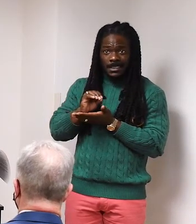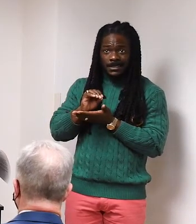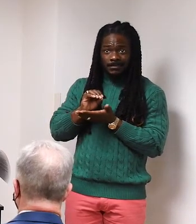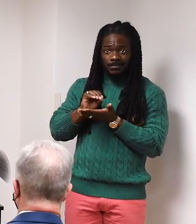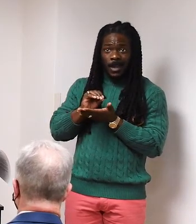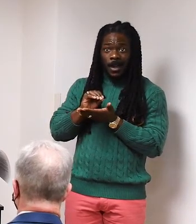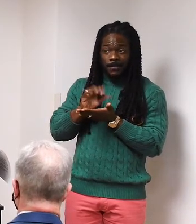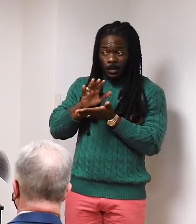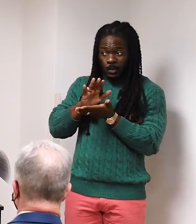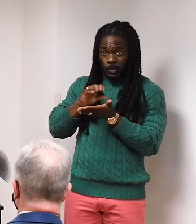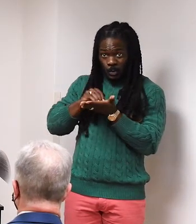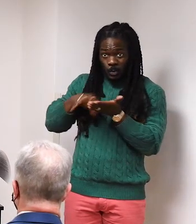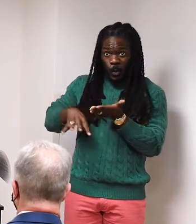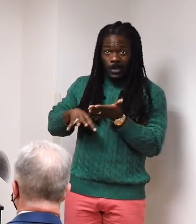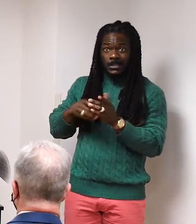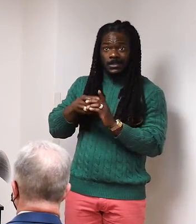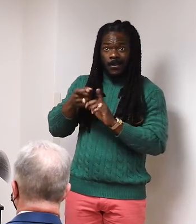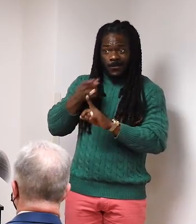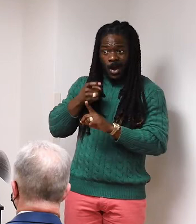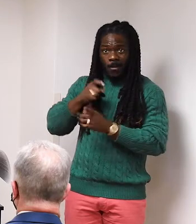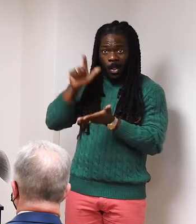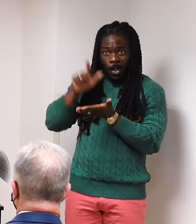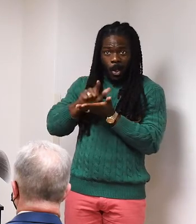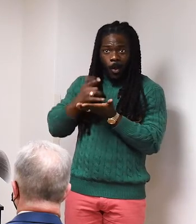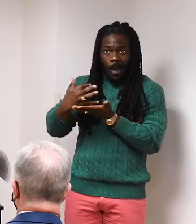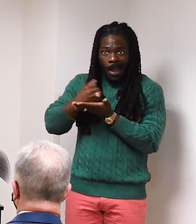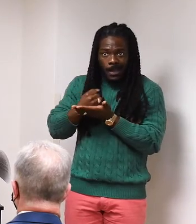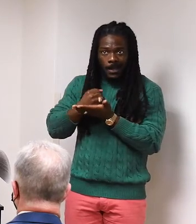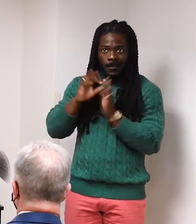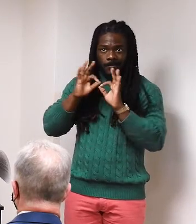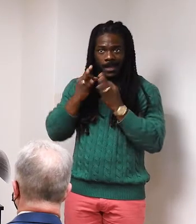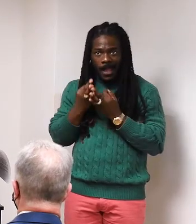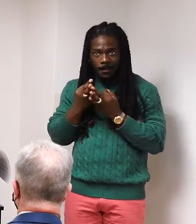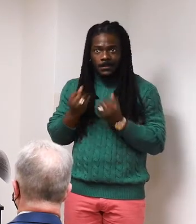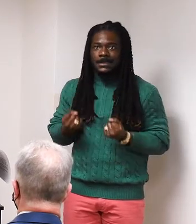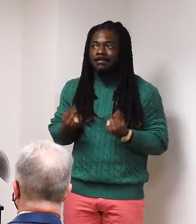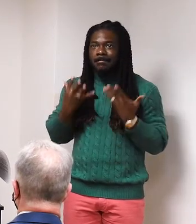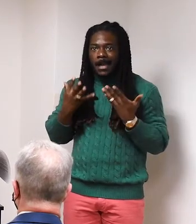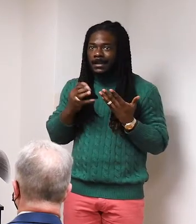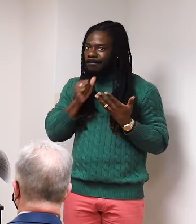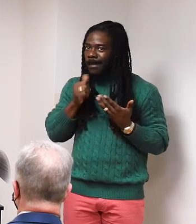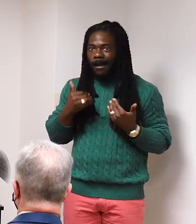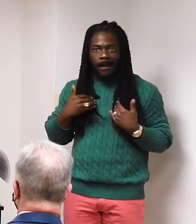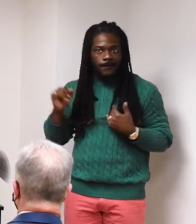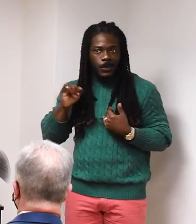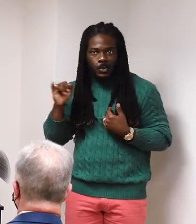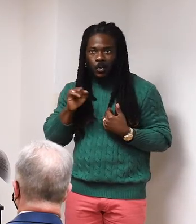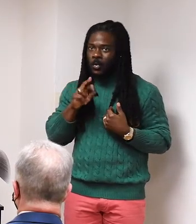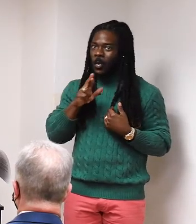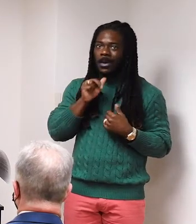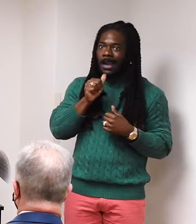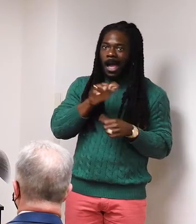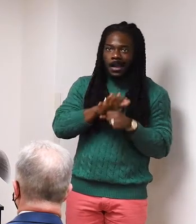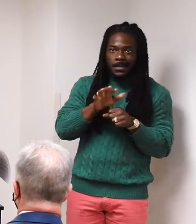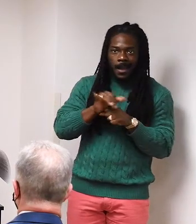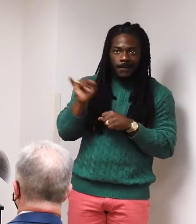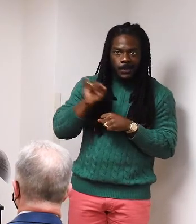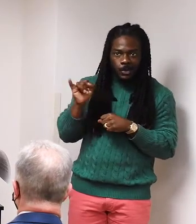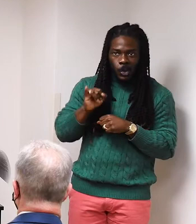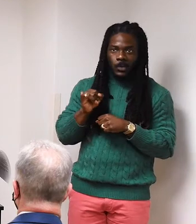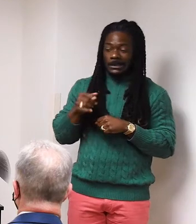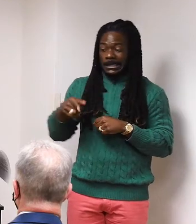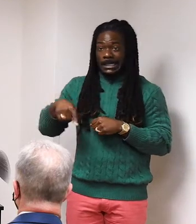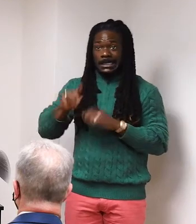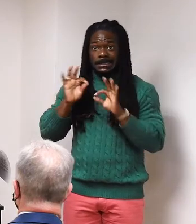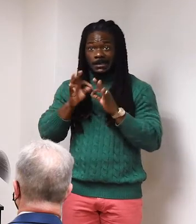children come from low-income families, many of whom are or underinsured. These are often the families